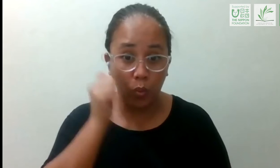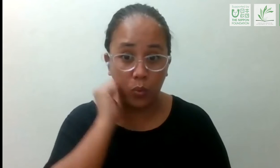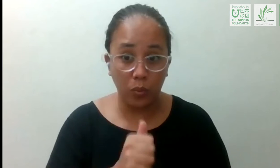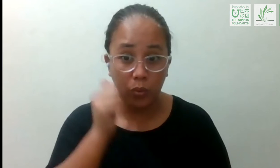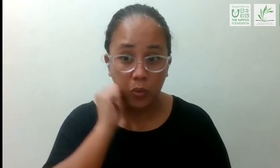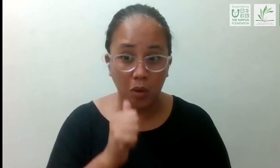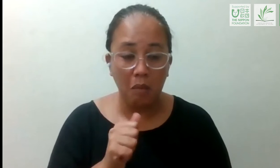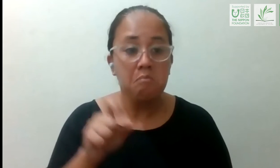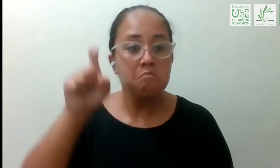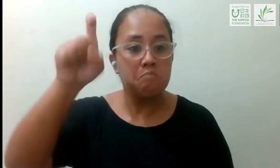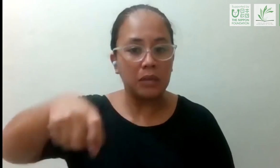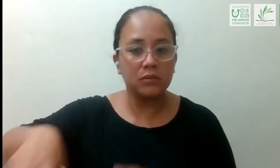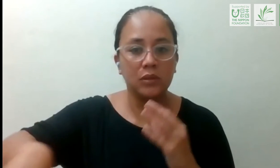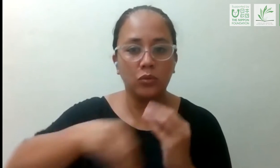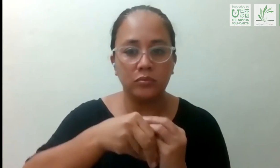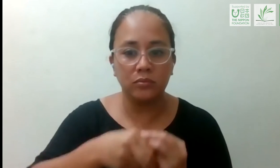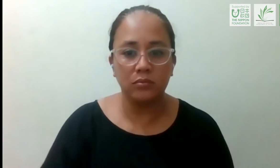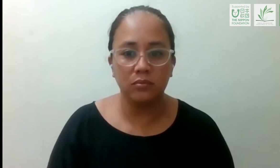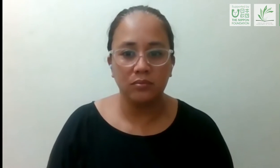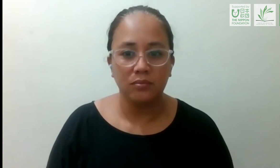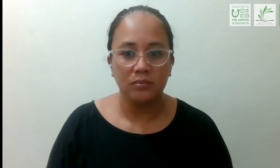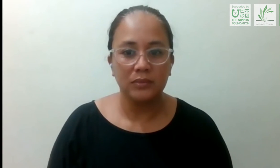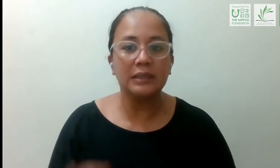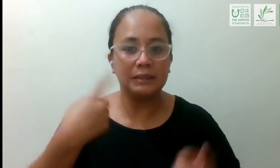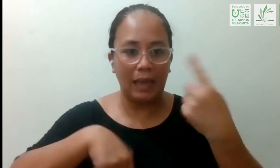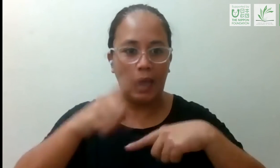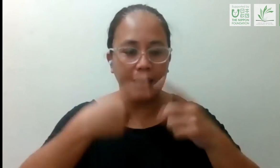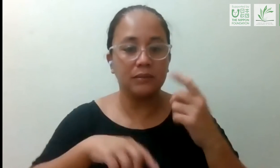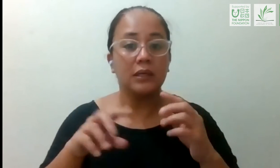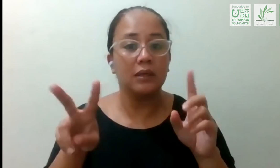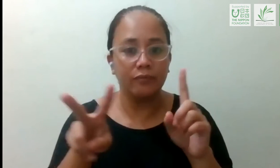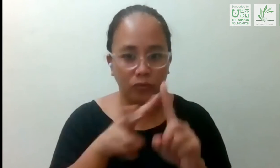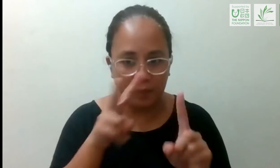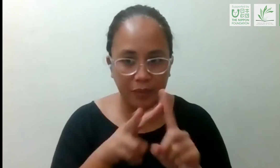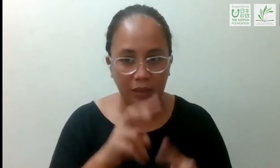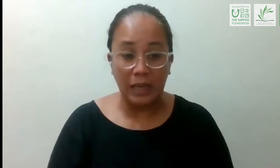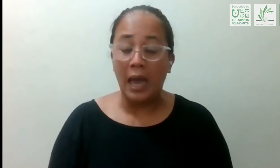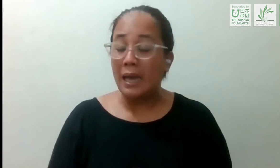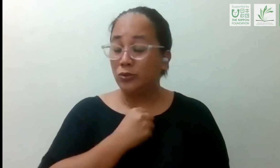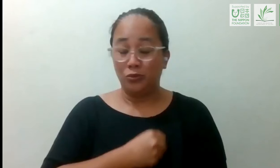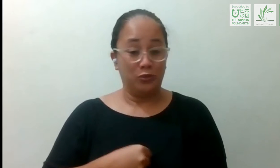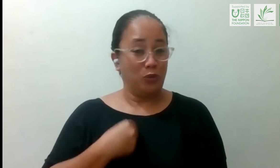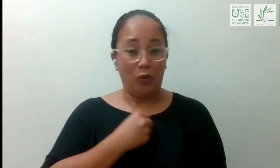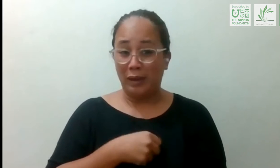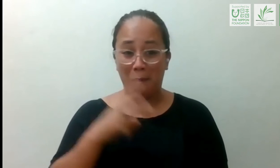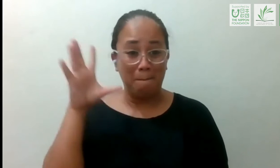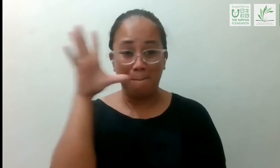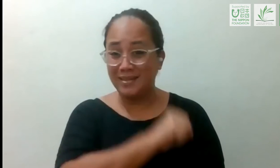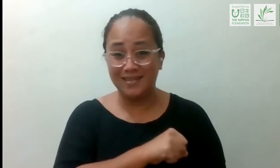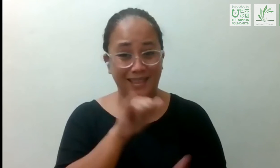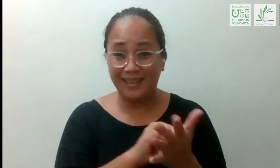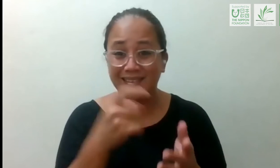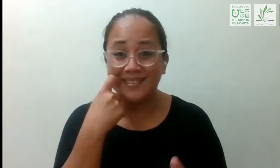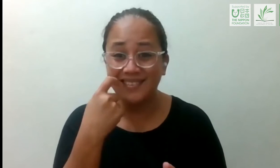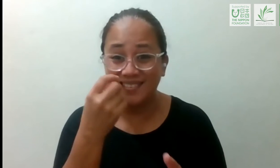then it needs to be included in the sign, in the vocabulary. I'm sorry I didn't see that earlier.